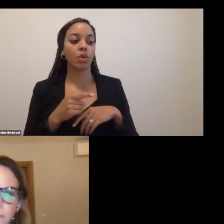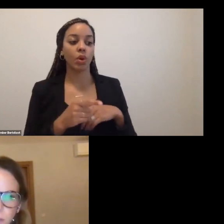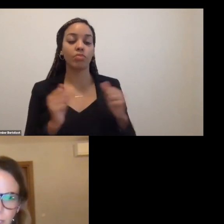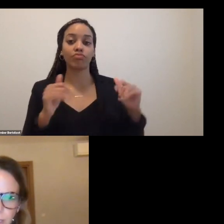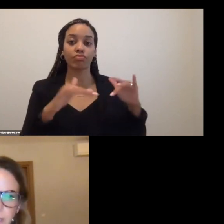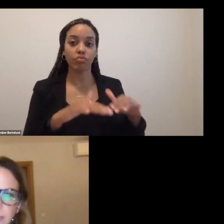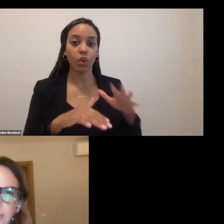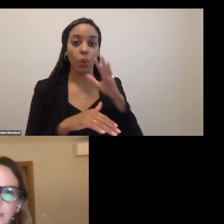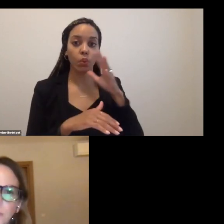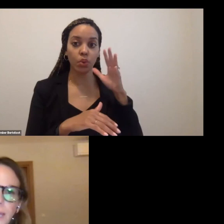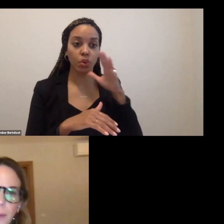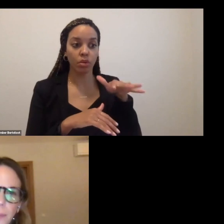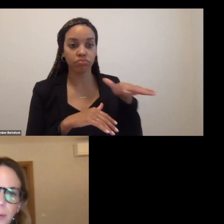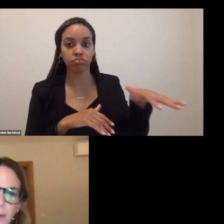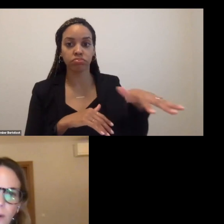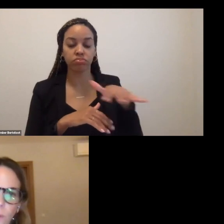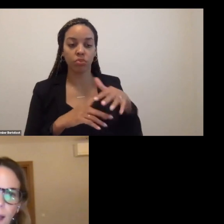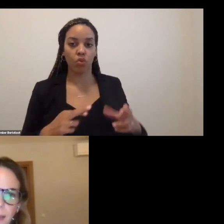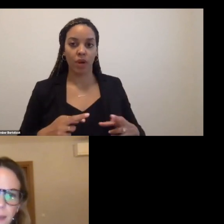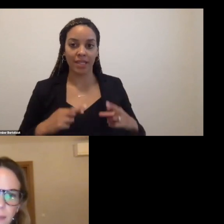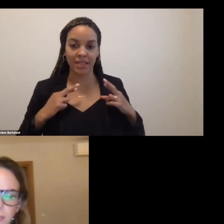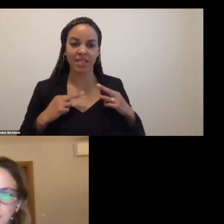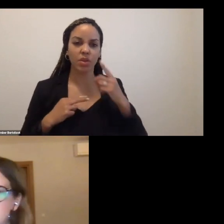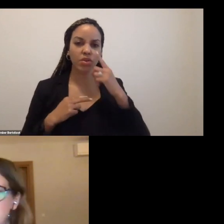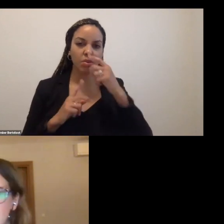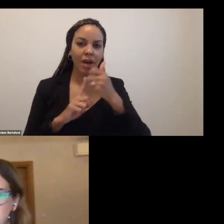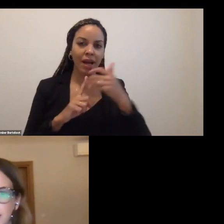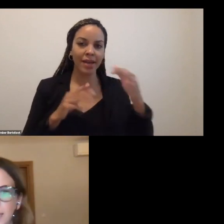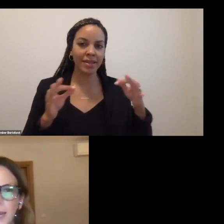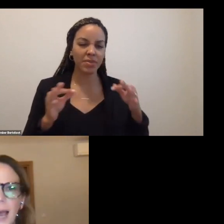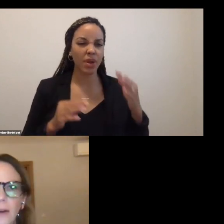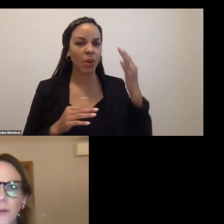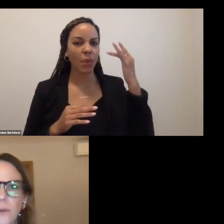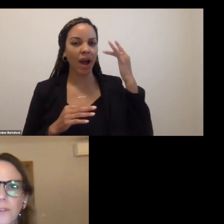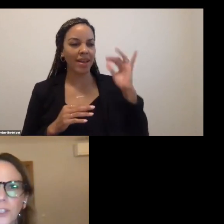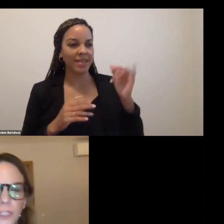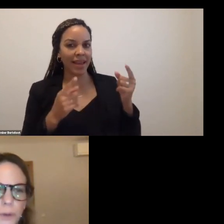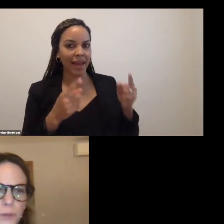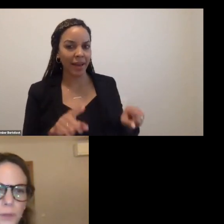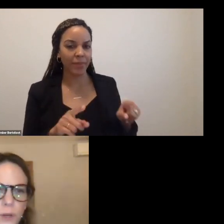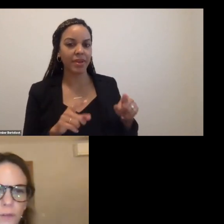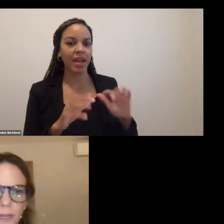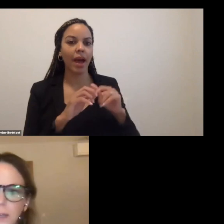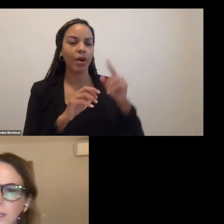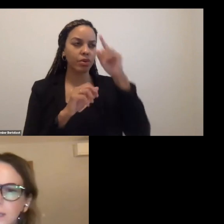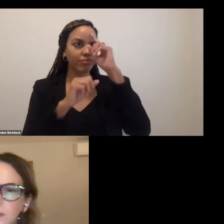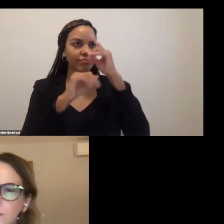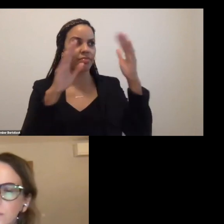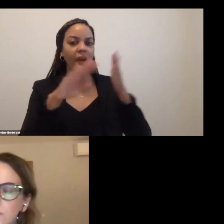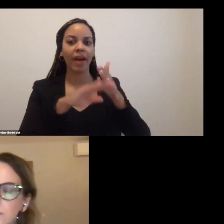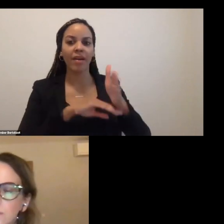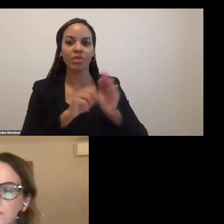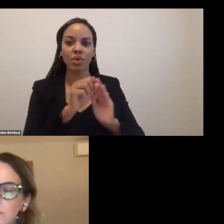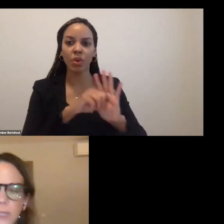that you mentioned, can you elaborate on why this may be happening and how you envision this post-COVID?